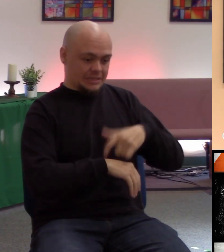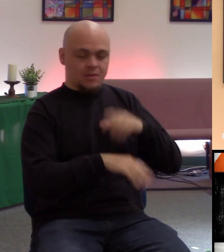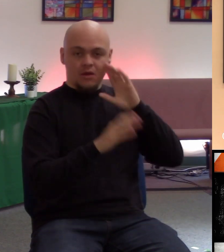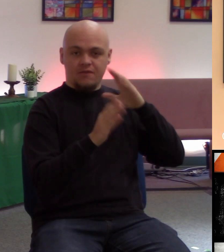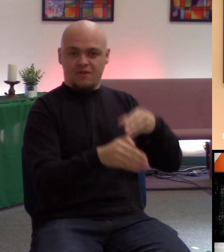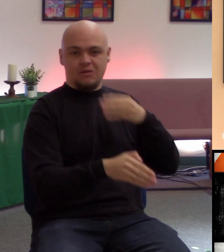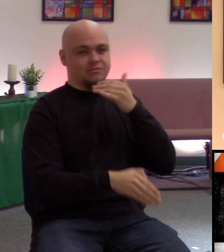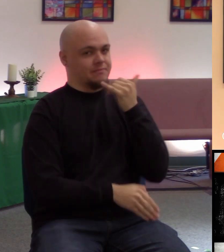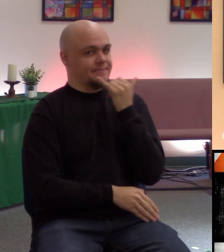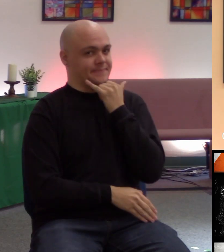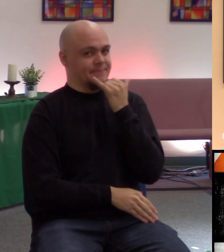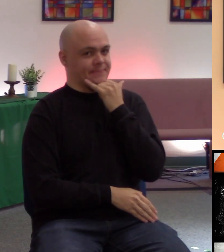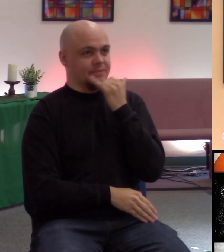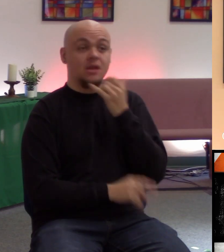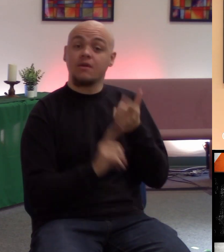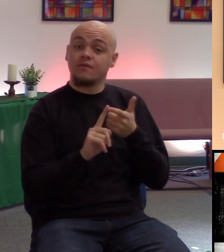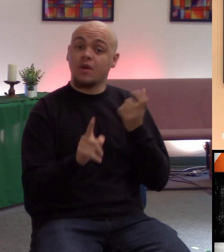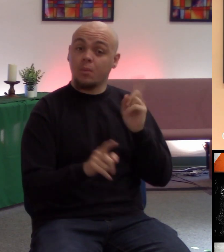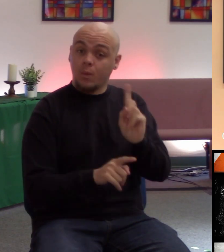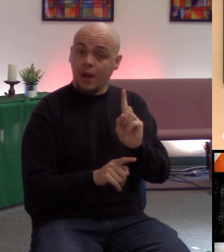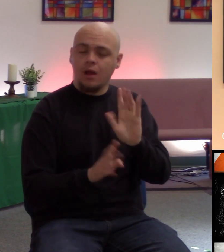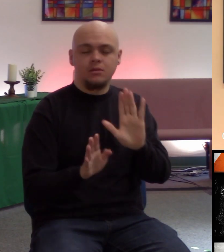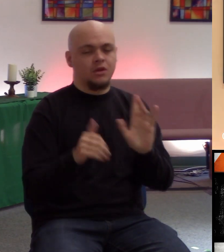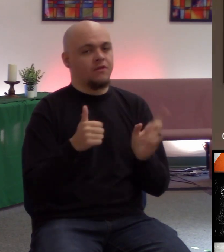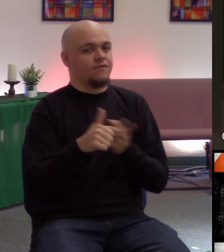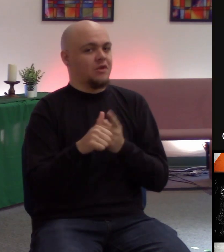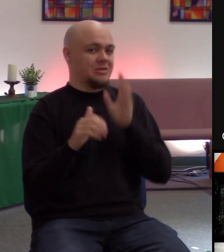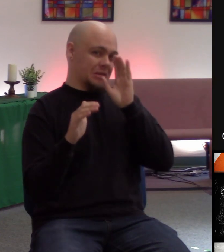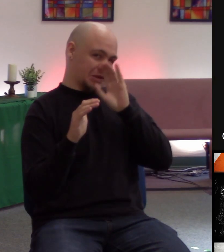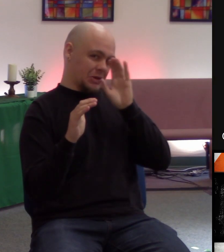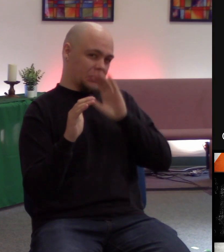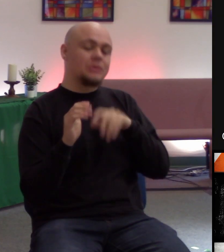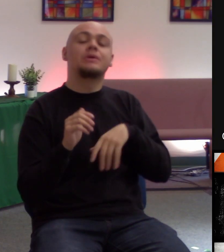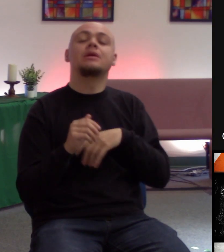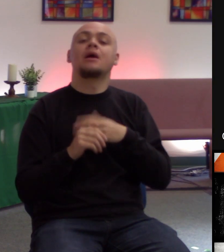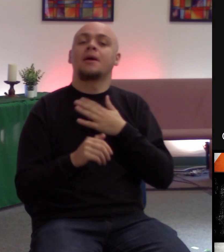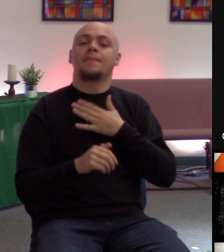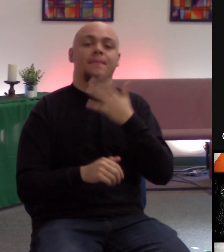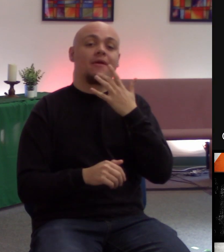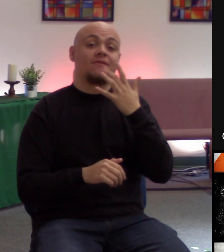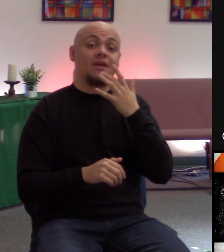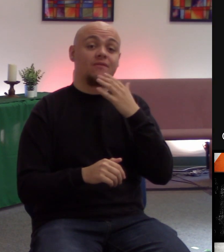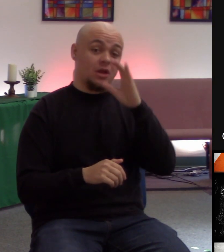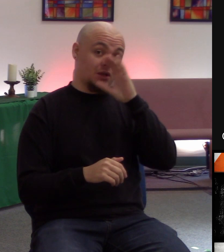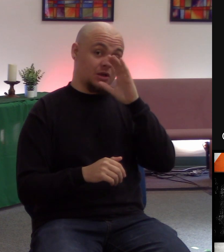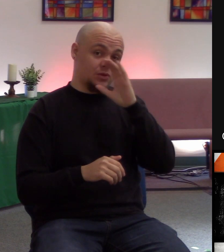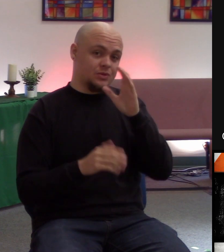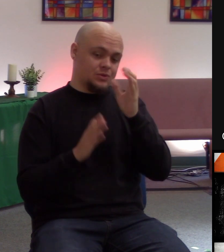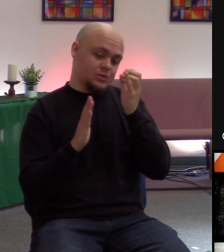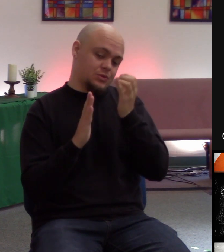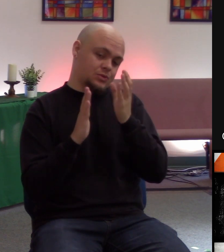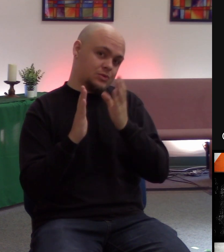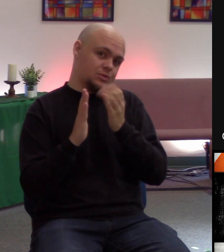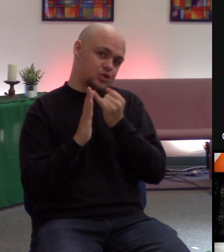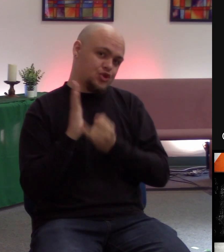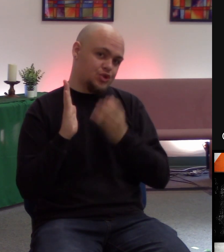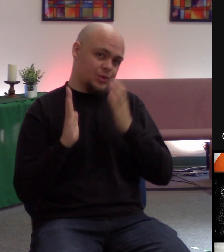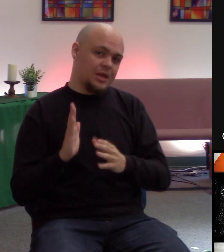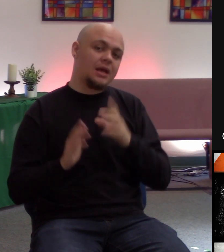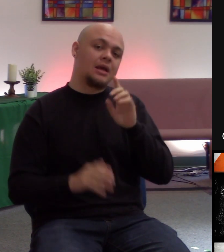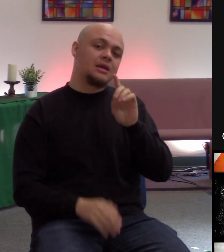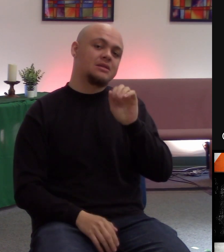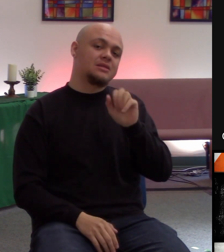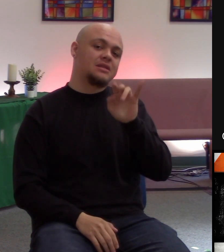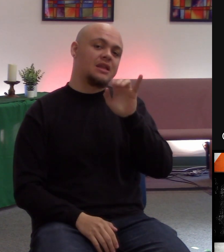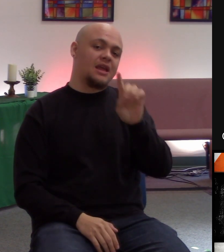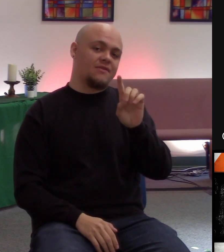end time predictions. I'm going to talk a little bit about them, where they came from. But, here's a little cartoon from one of my favorite cartoonists, David